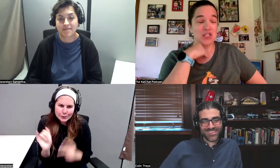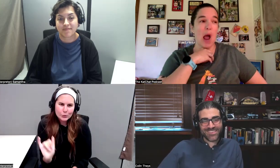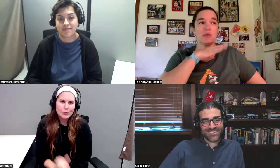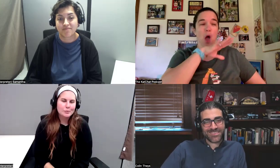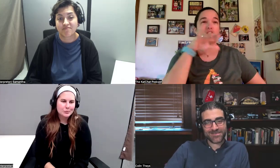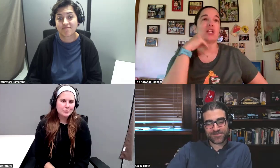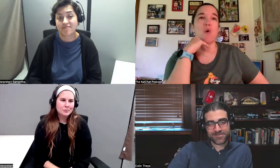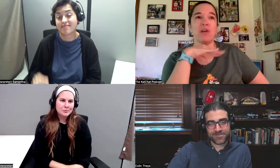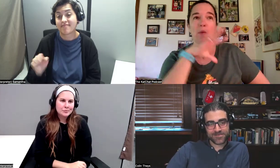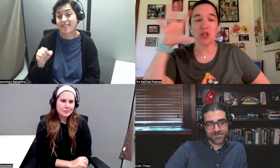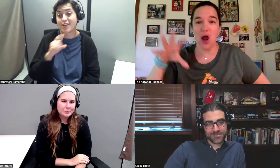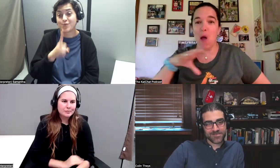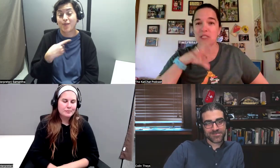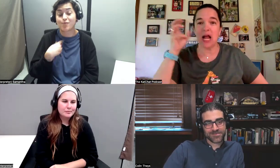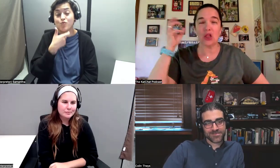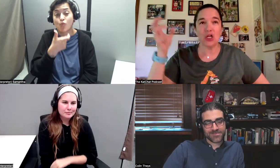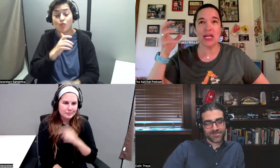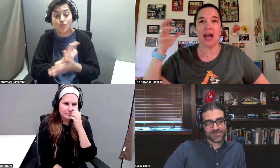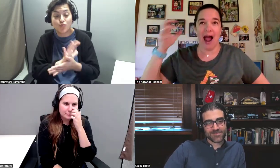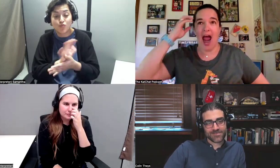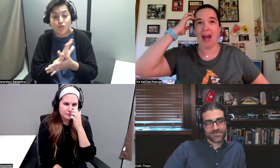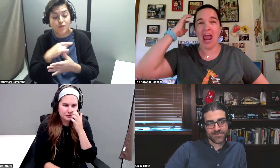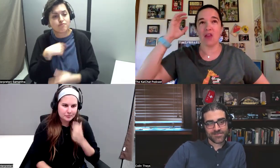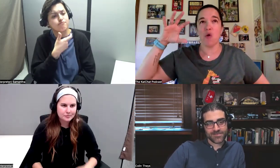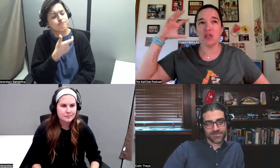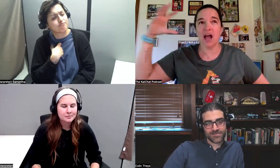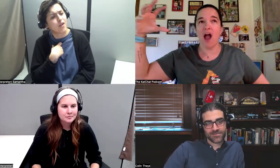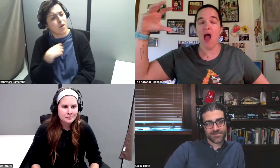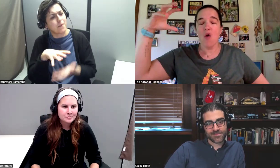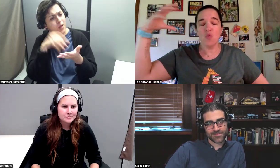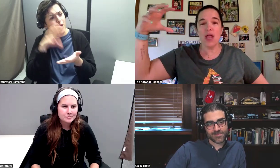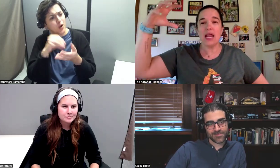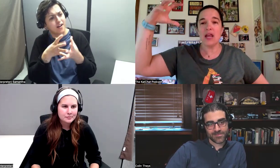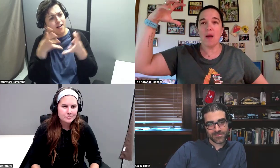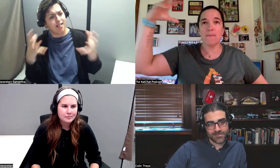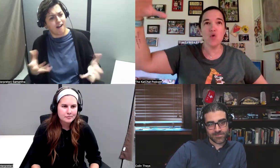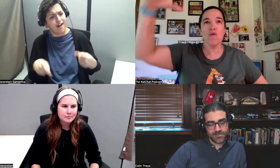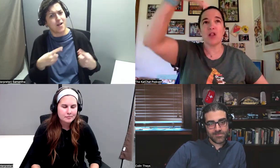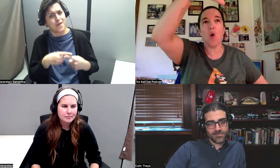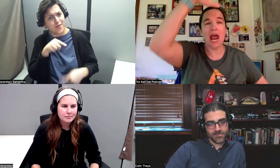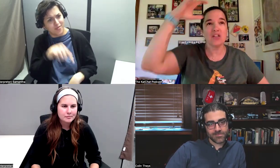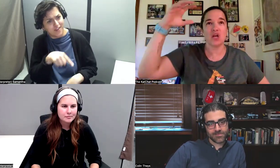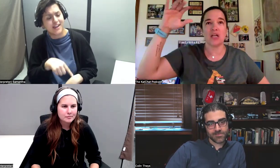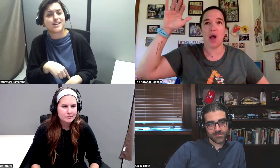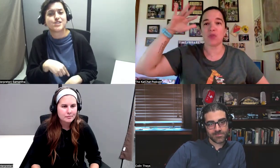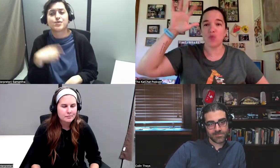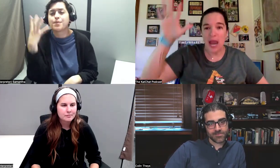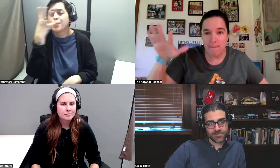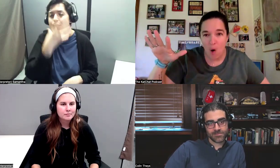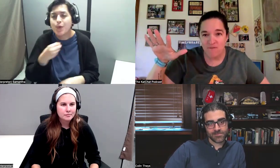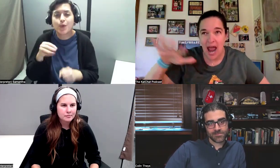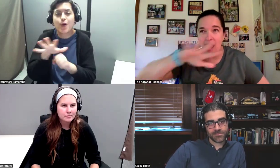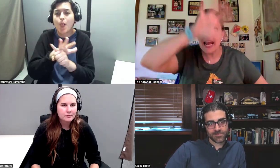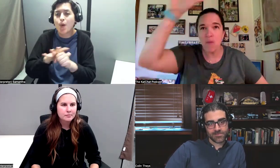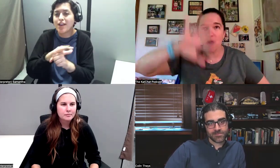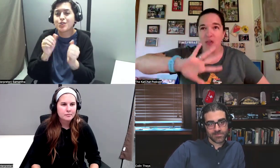Yeah, for sure. I was watching the movie and I was like learning a lot. And there was like really beautiful locations with the